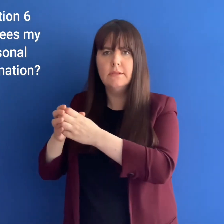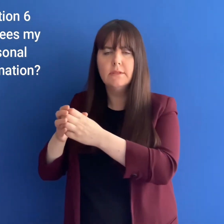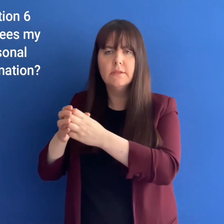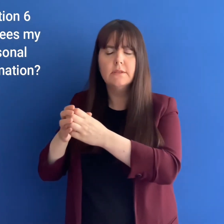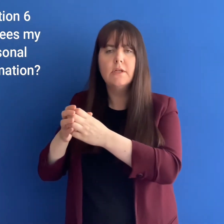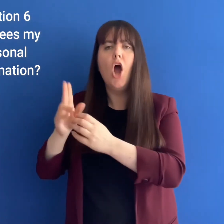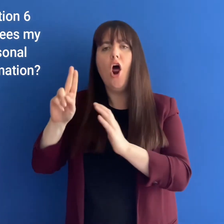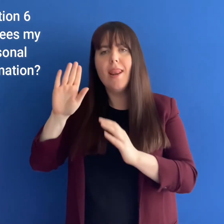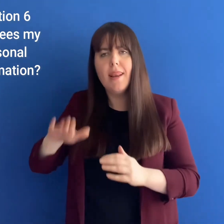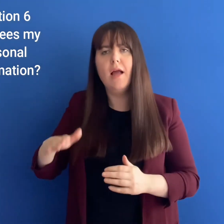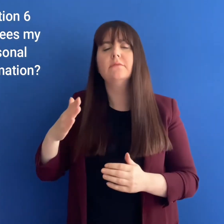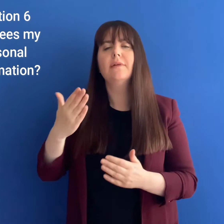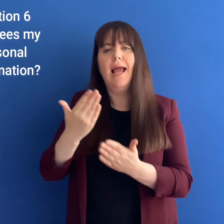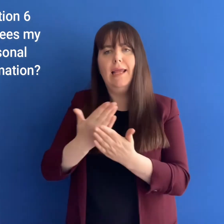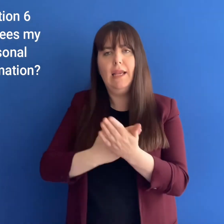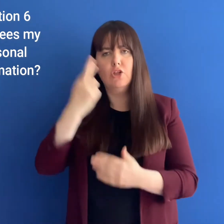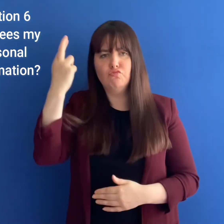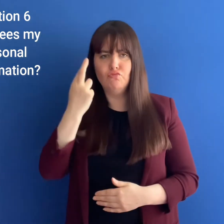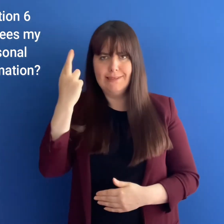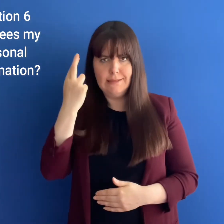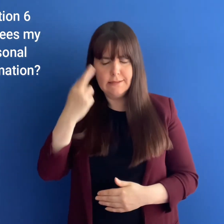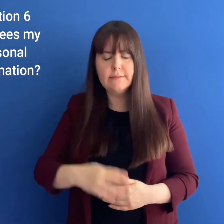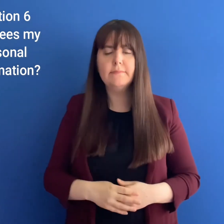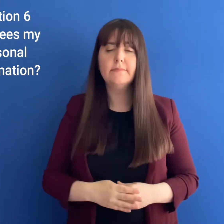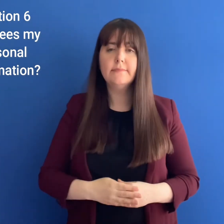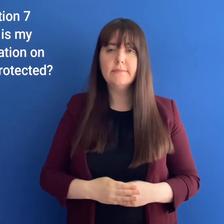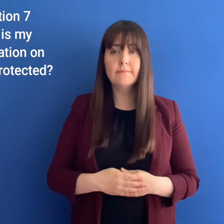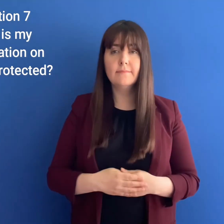unless there is a legal reason to do so.